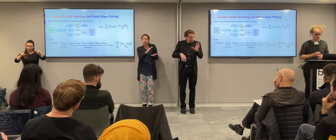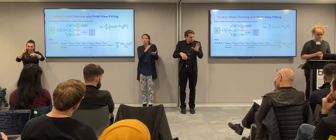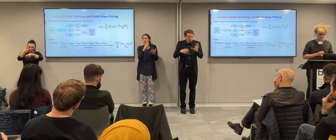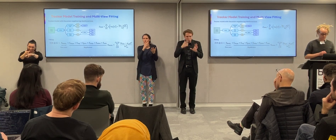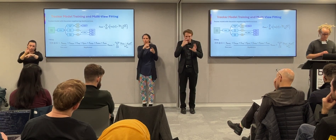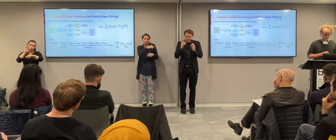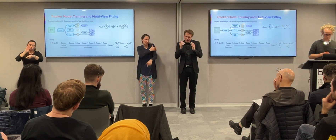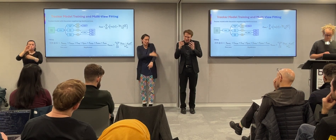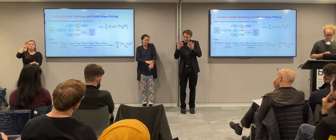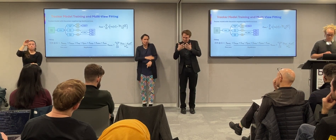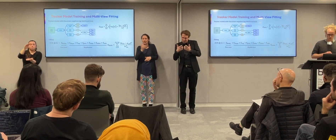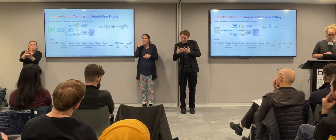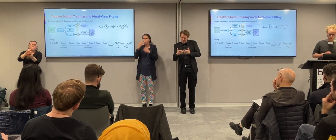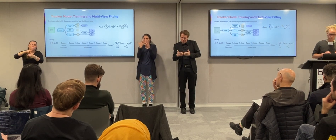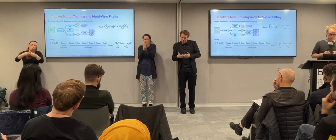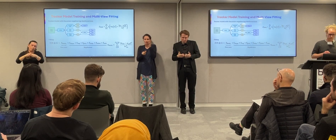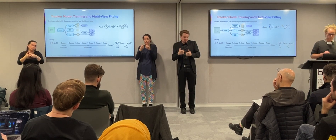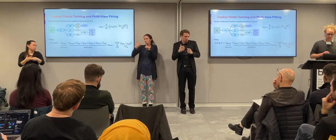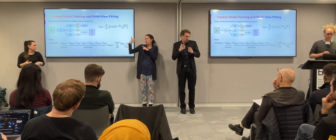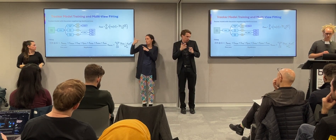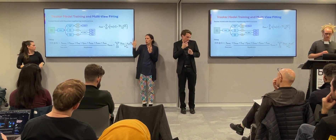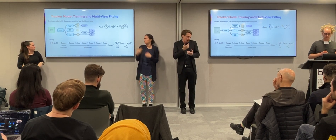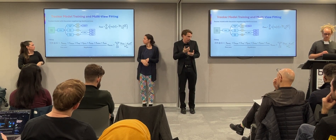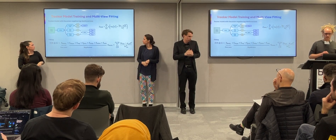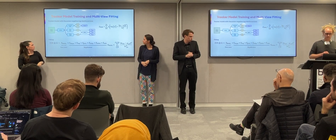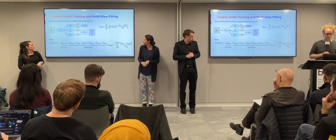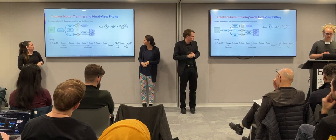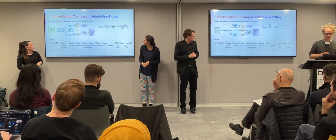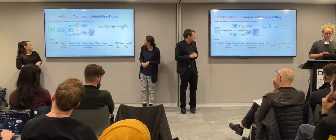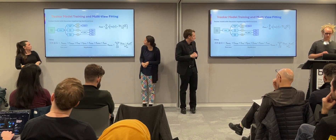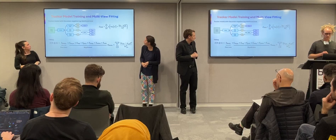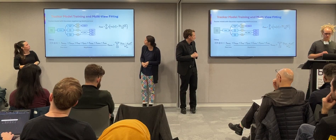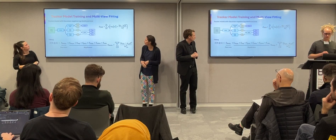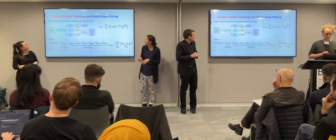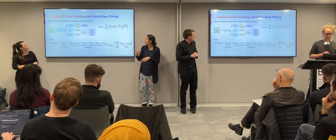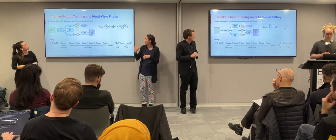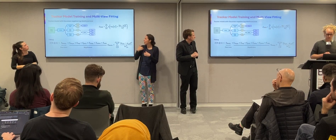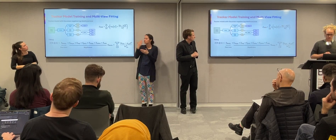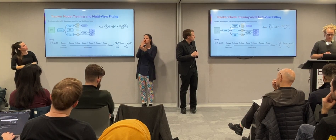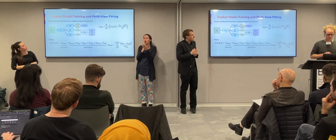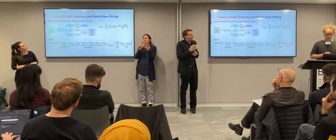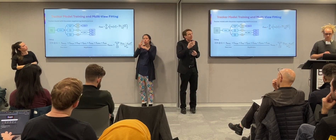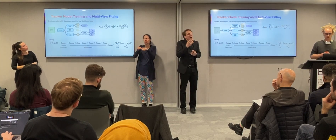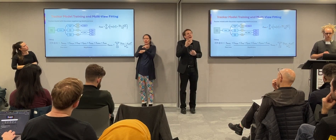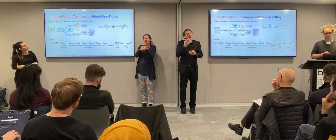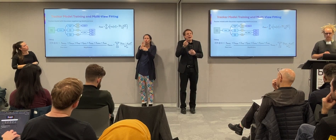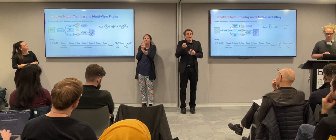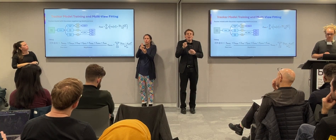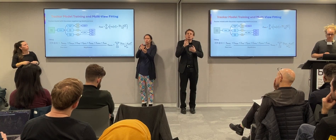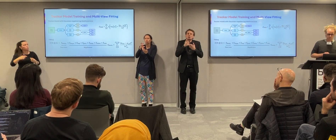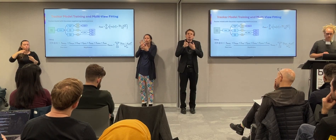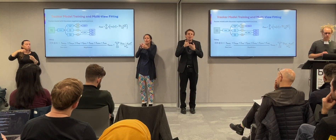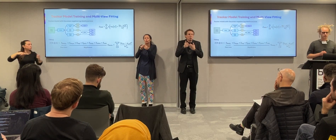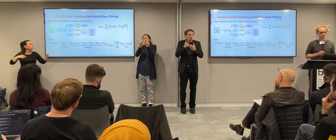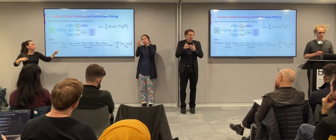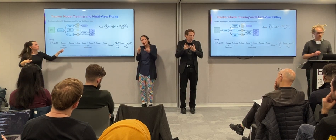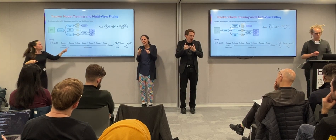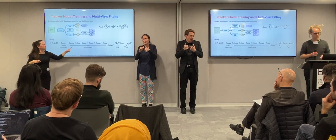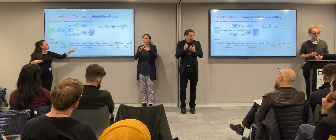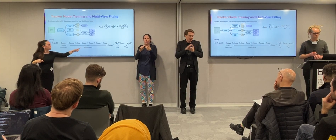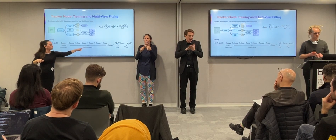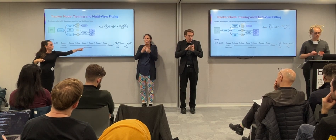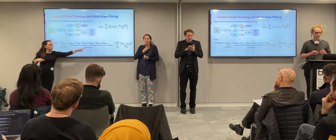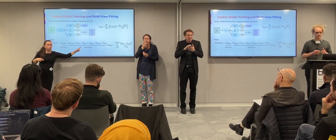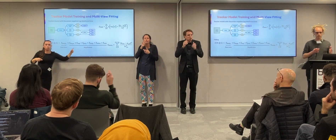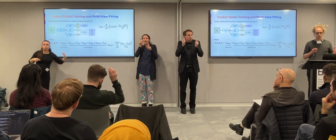fitting. We do have a few regularizers during the fitting process that correspond to shape and expression and